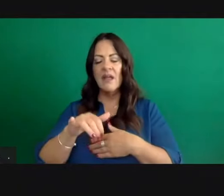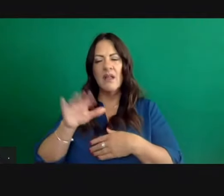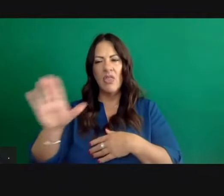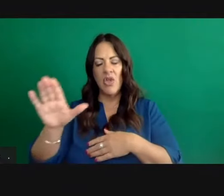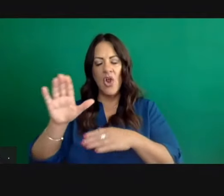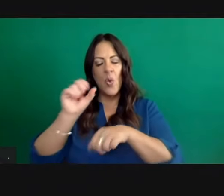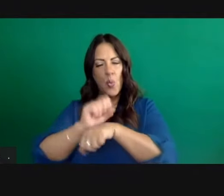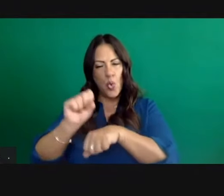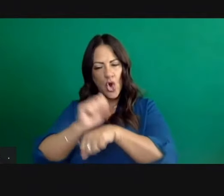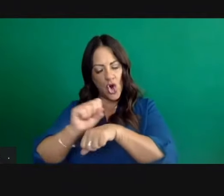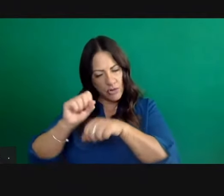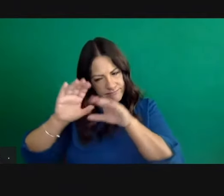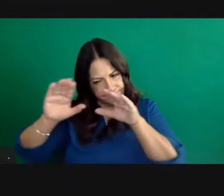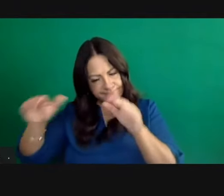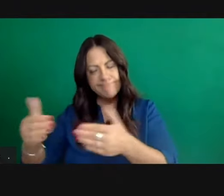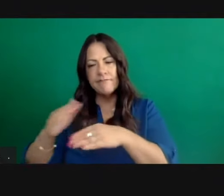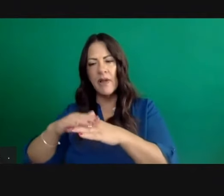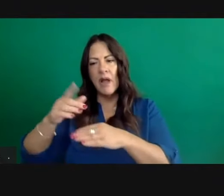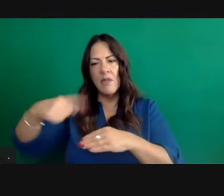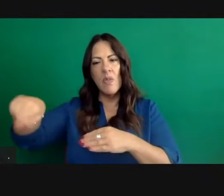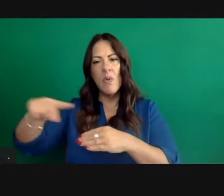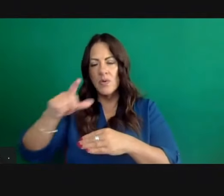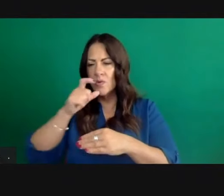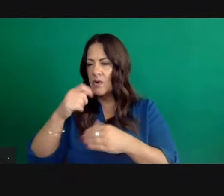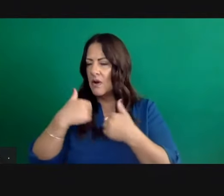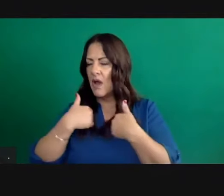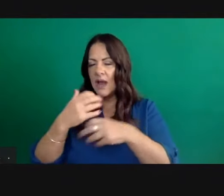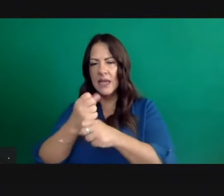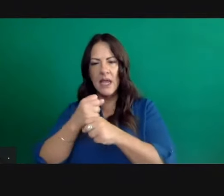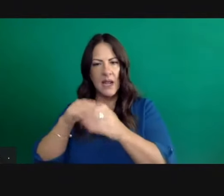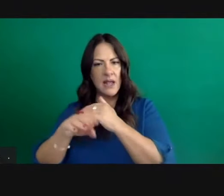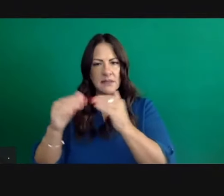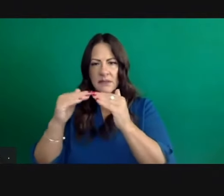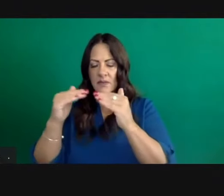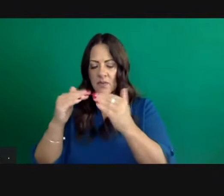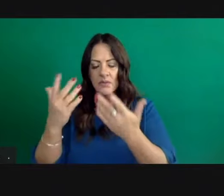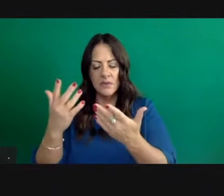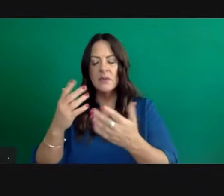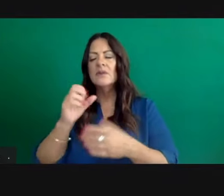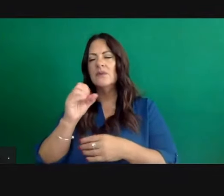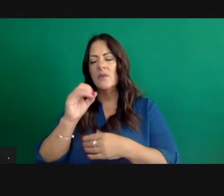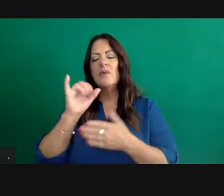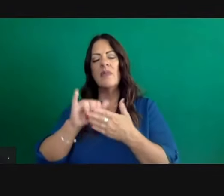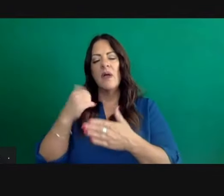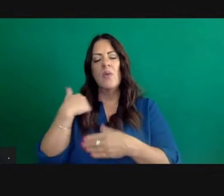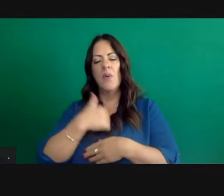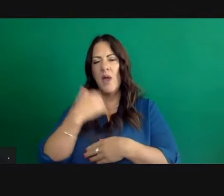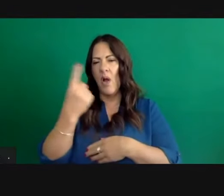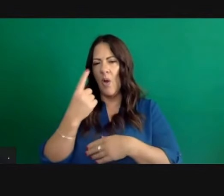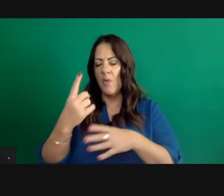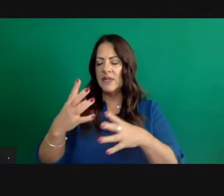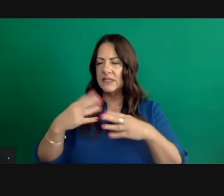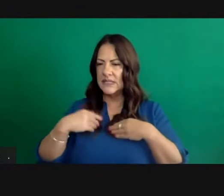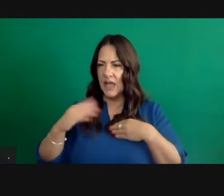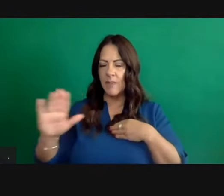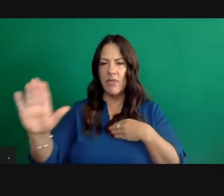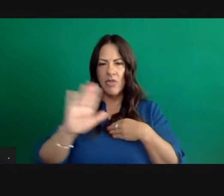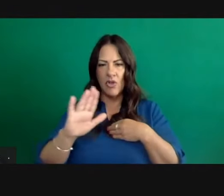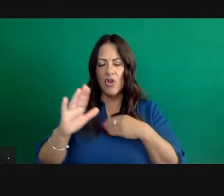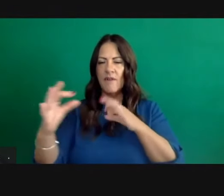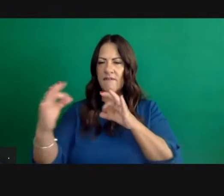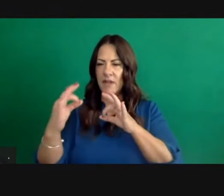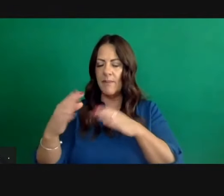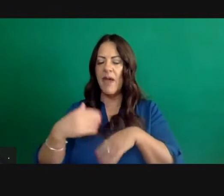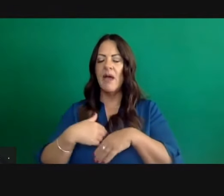is the right way at the moment. But of course, as we've always done, we take feedback from our local partners, trying